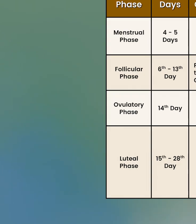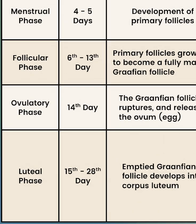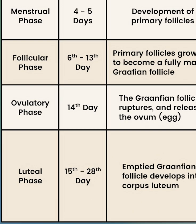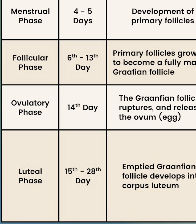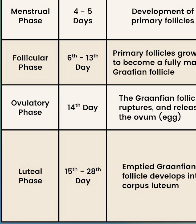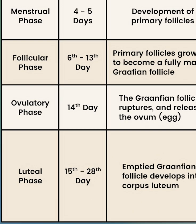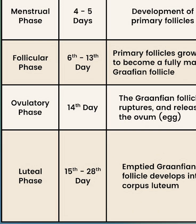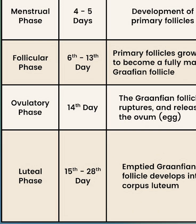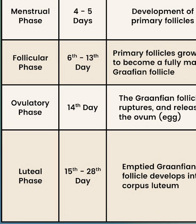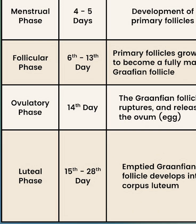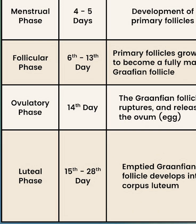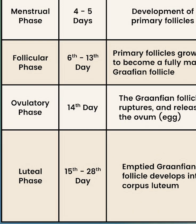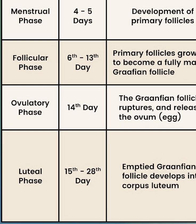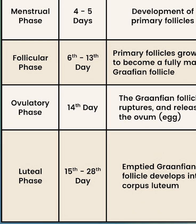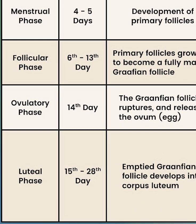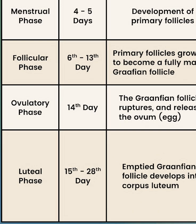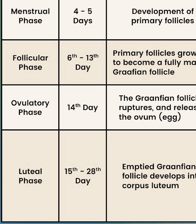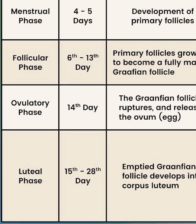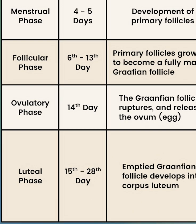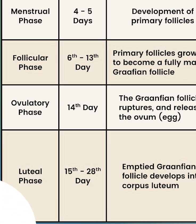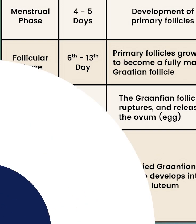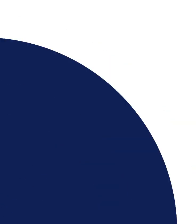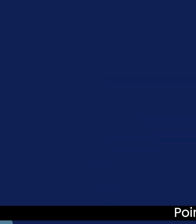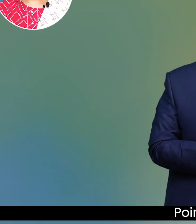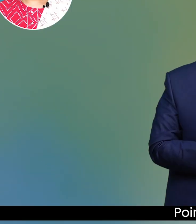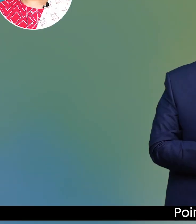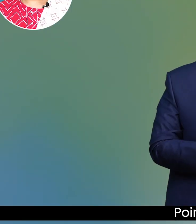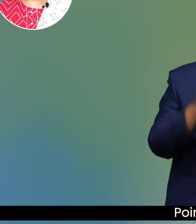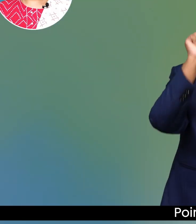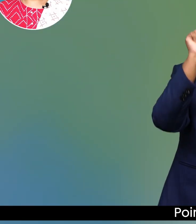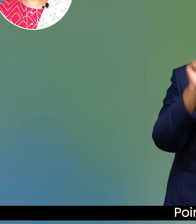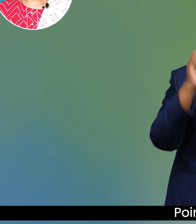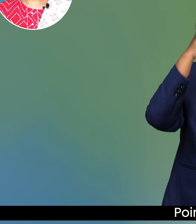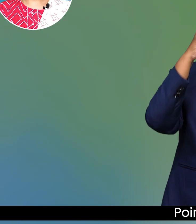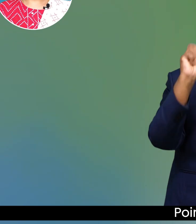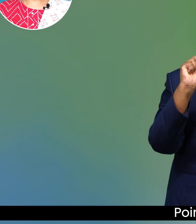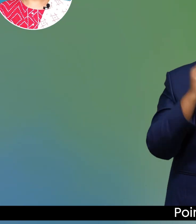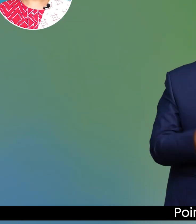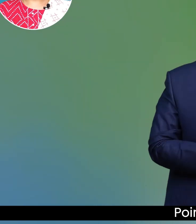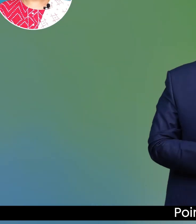Points to remember: